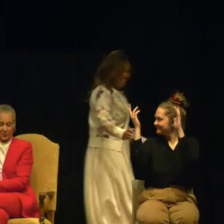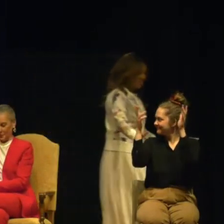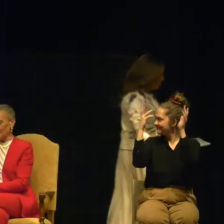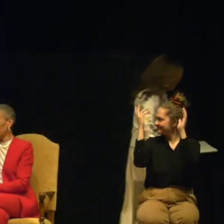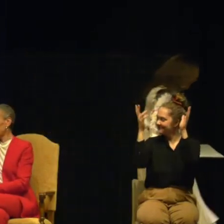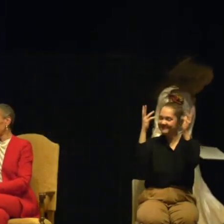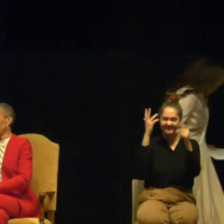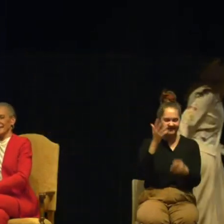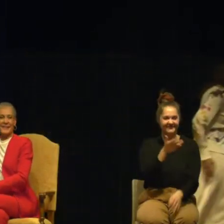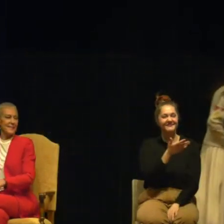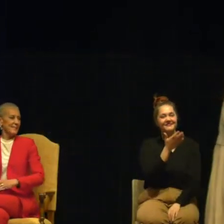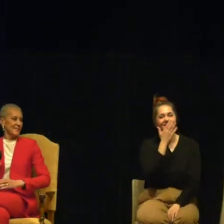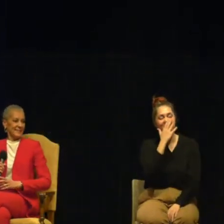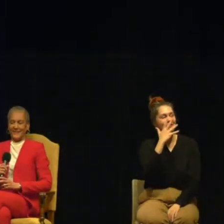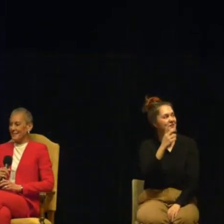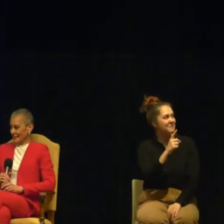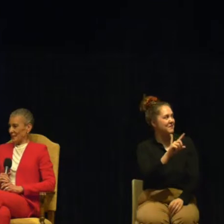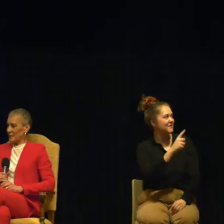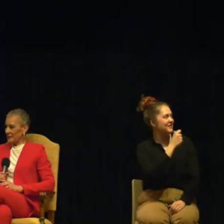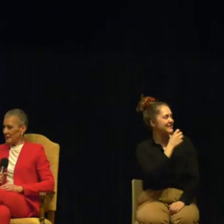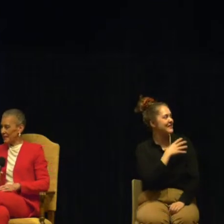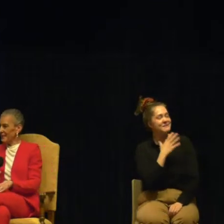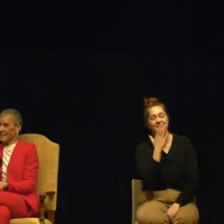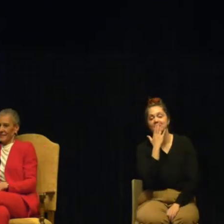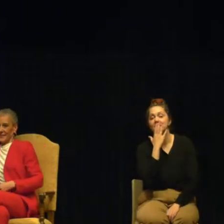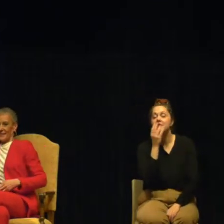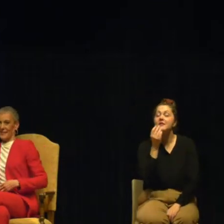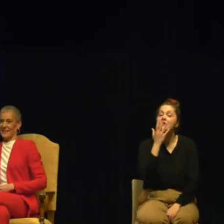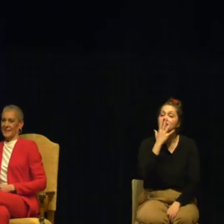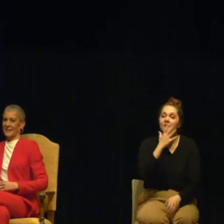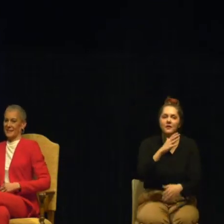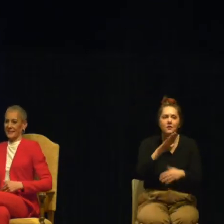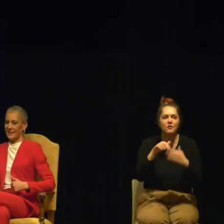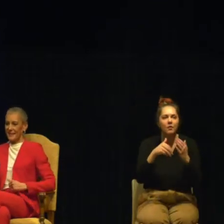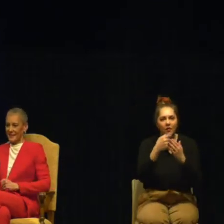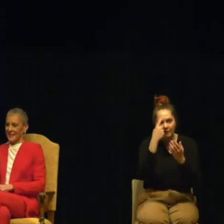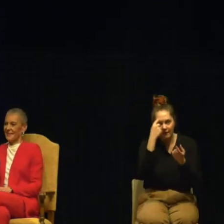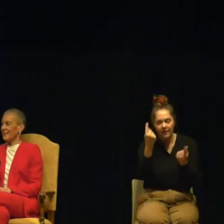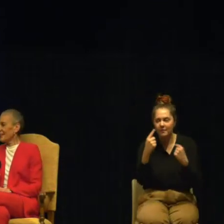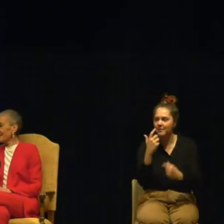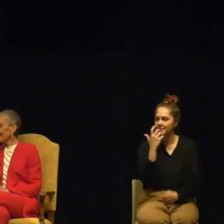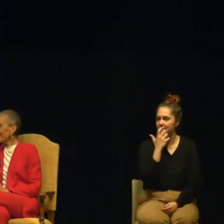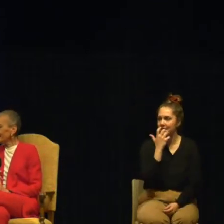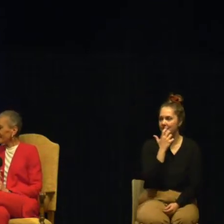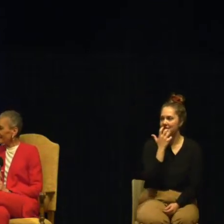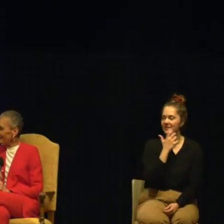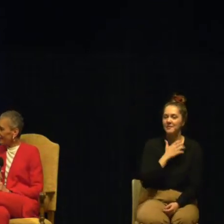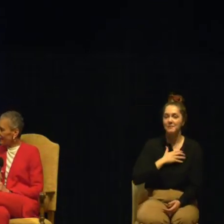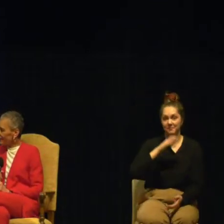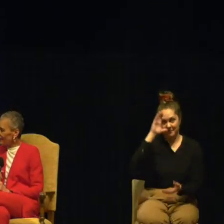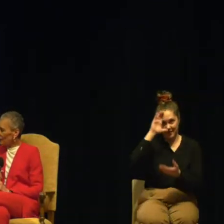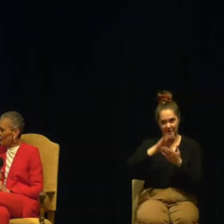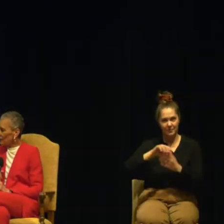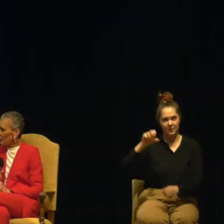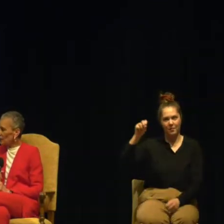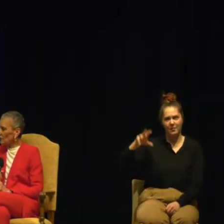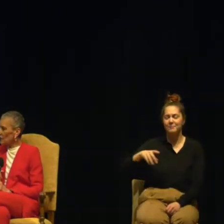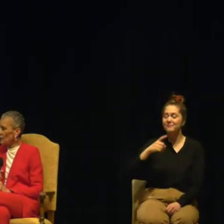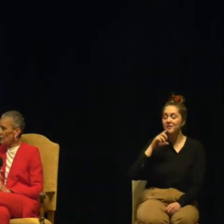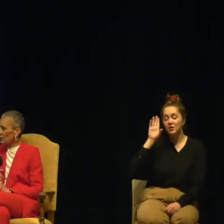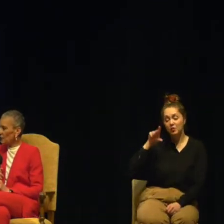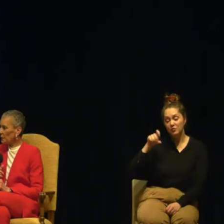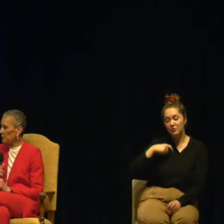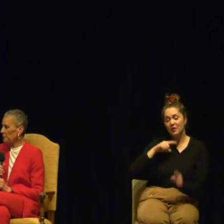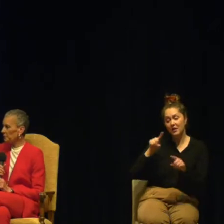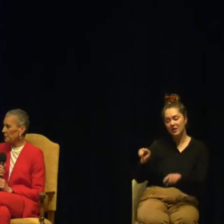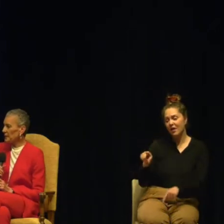Thank you so much, First Lady. Thank you. And thank you all for being here. This is amazing. When my husband was dropping me off, he said, you know, should I come to